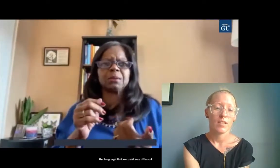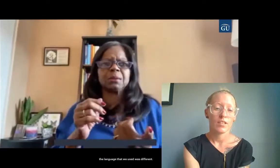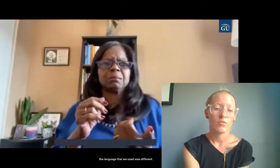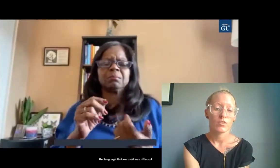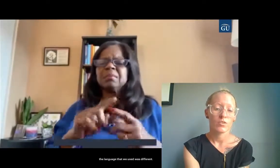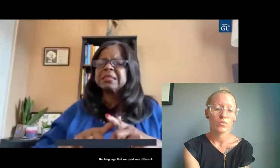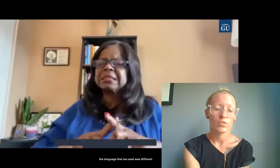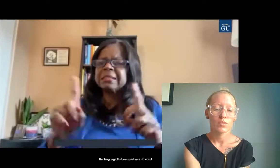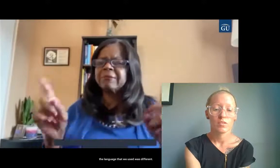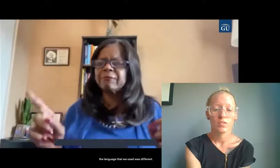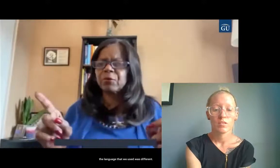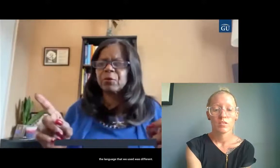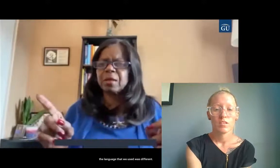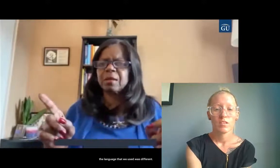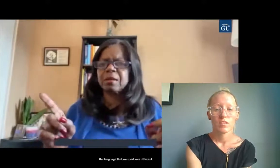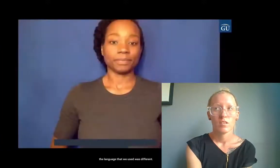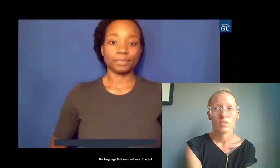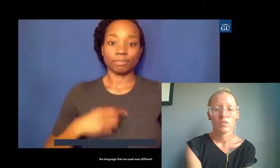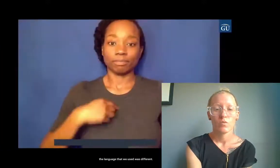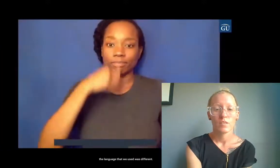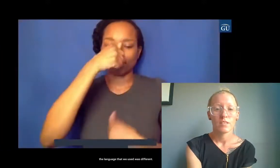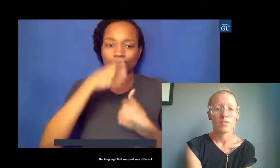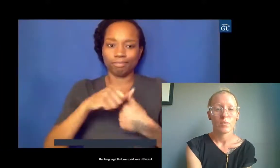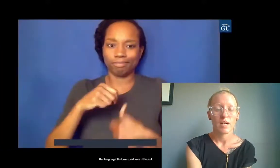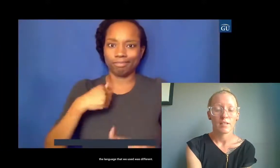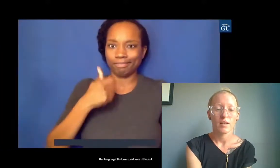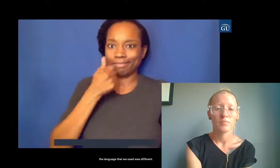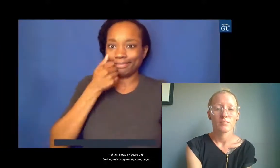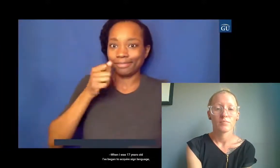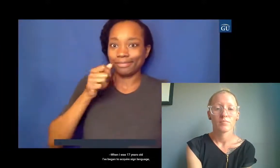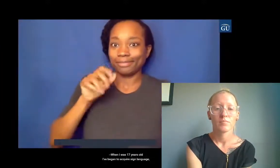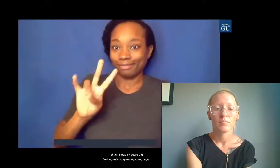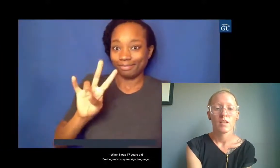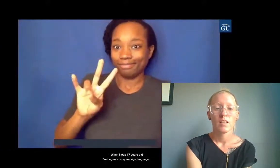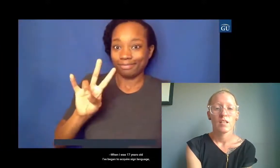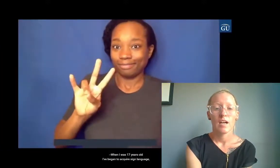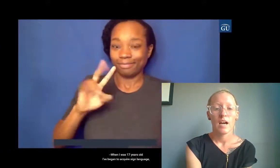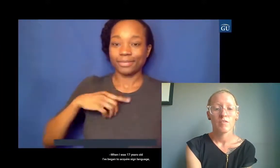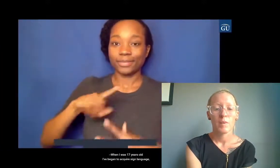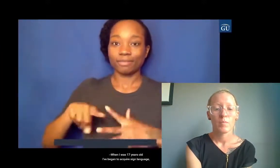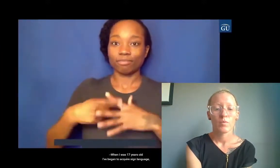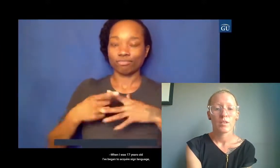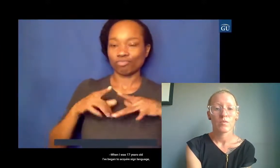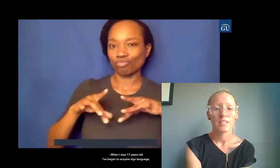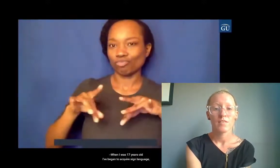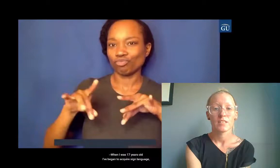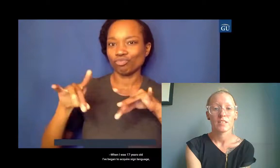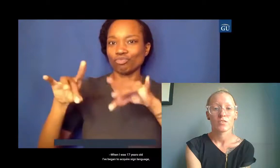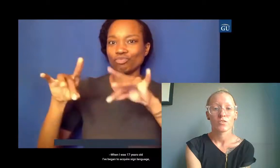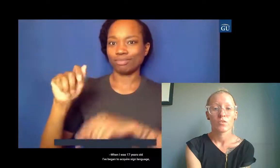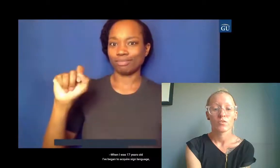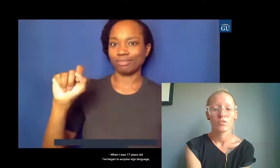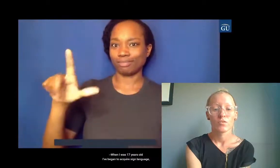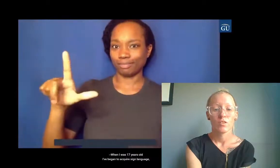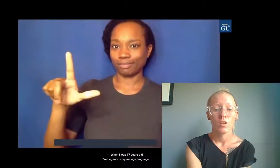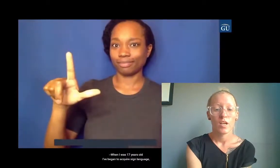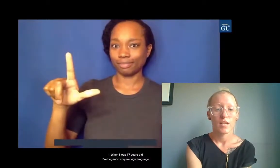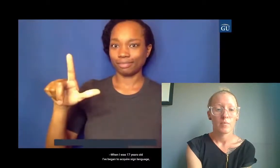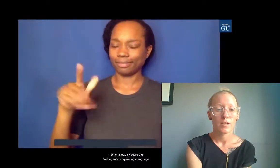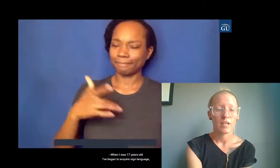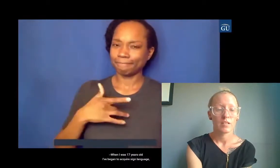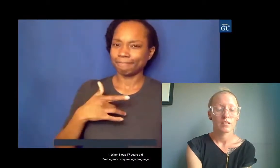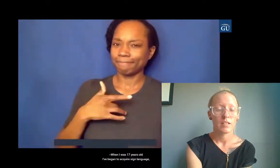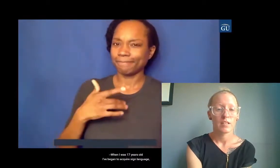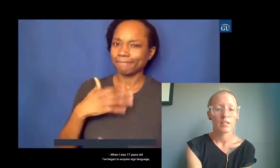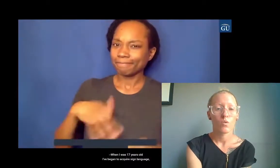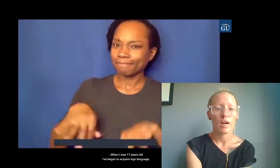I know that language use was different back then. I remember when I was 17 years old and